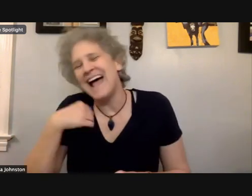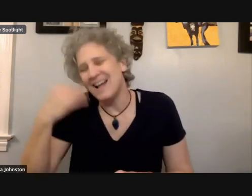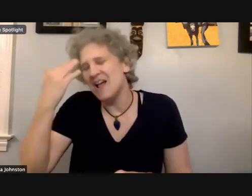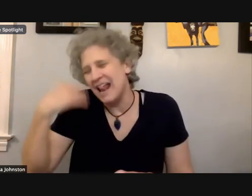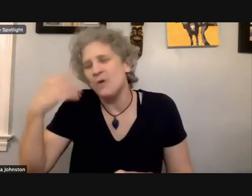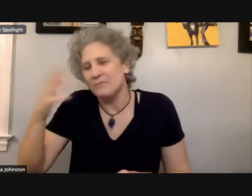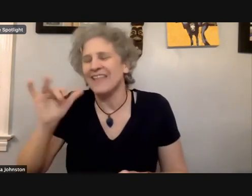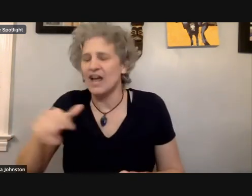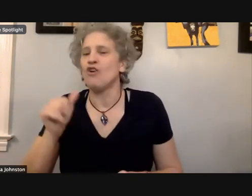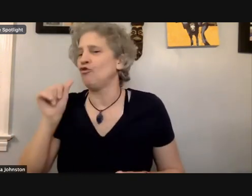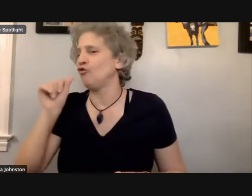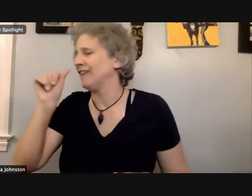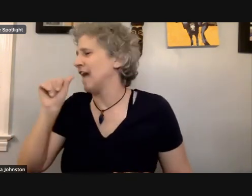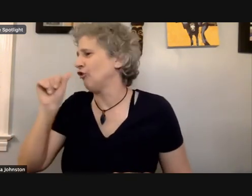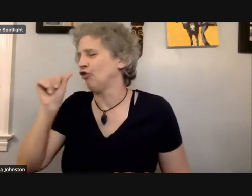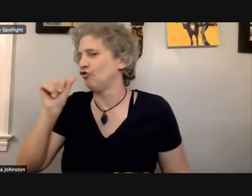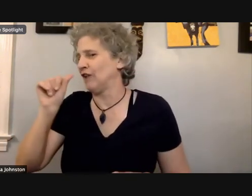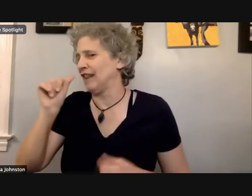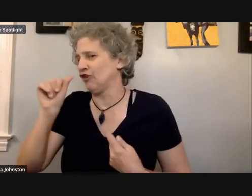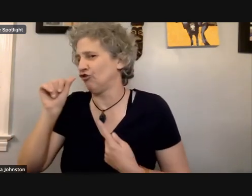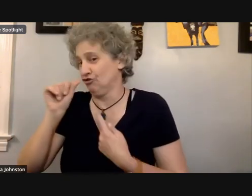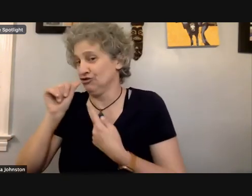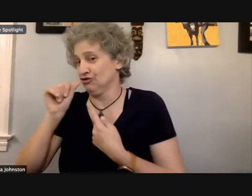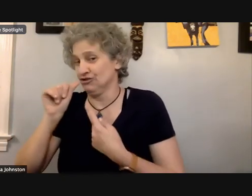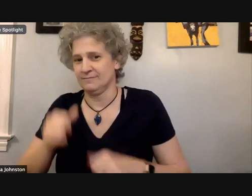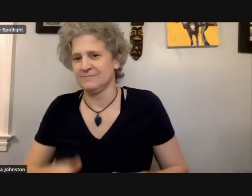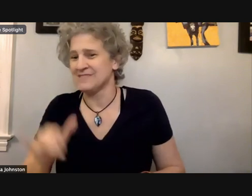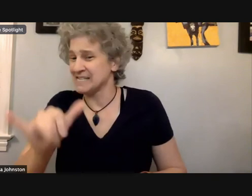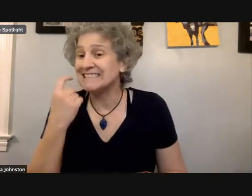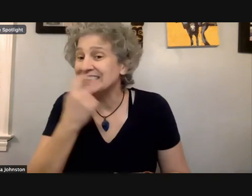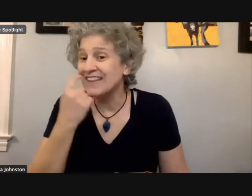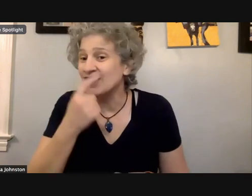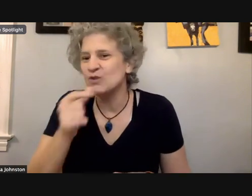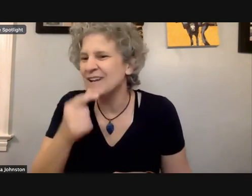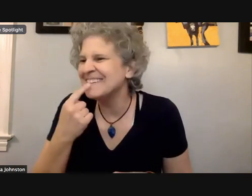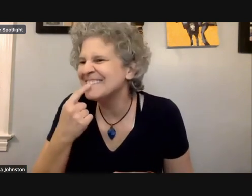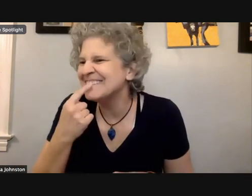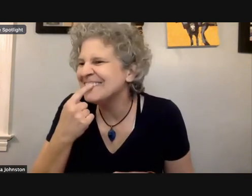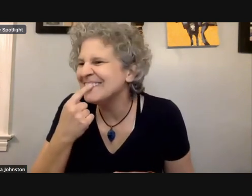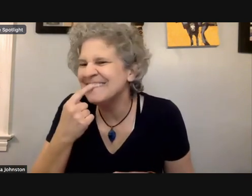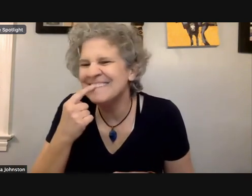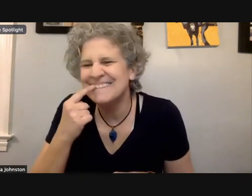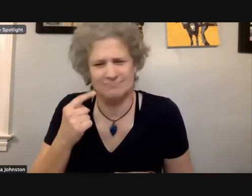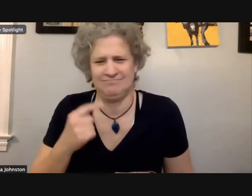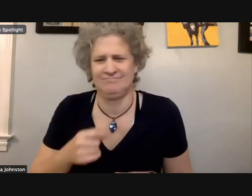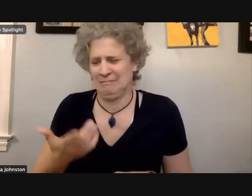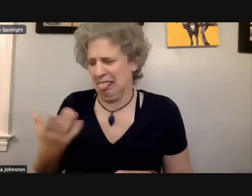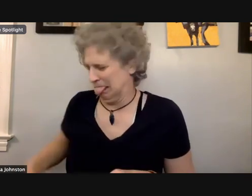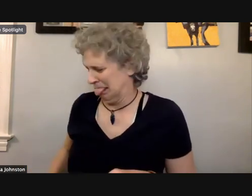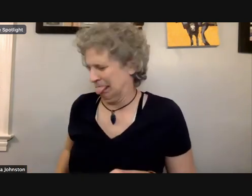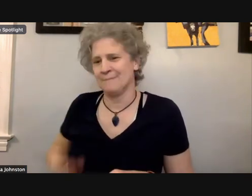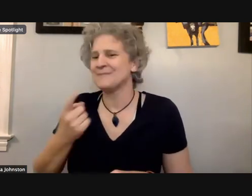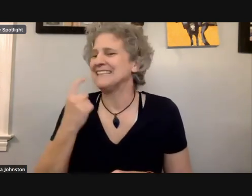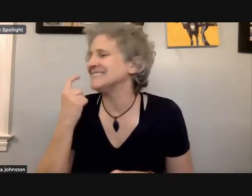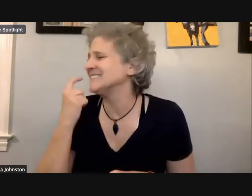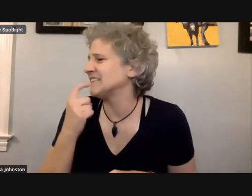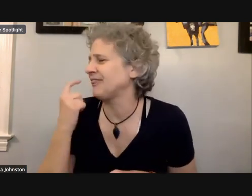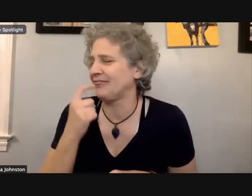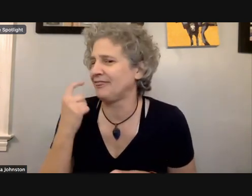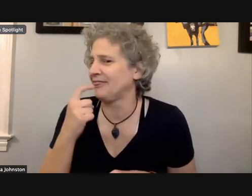then you would, of course, go into a description. After braces, you have this, it keeps your teeth aligned, and it